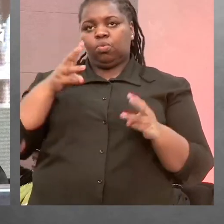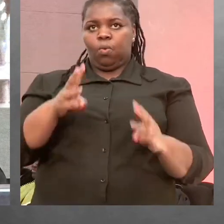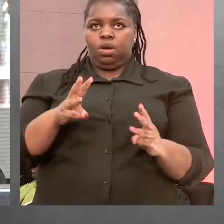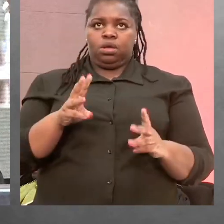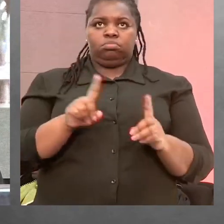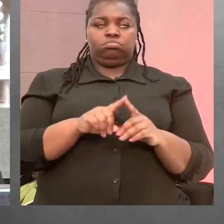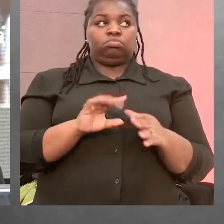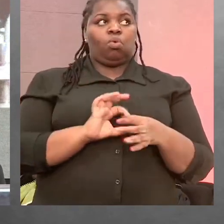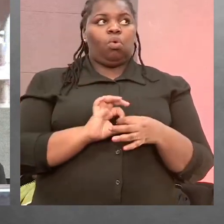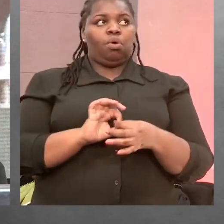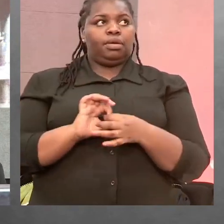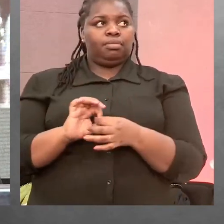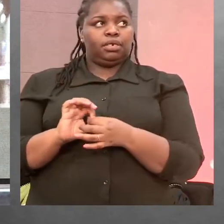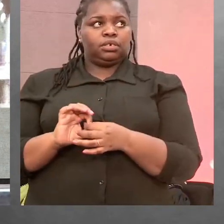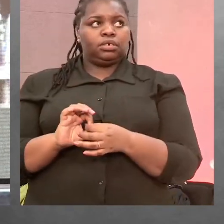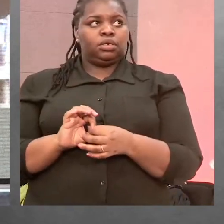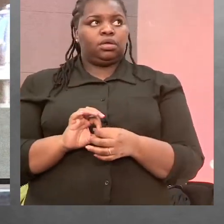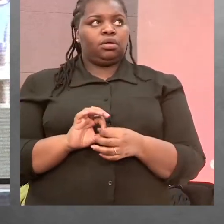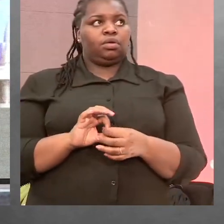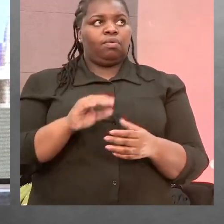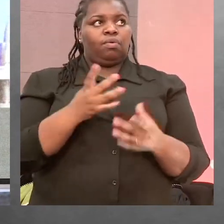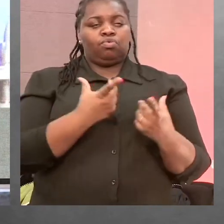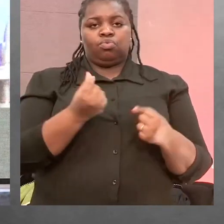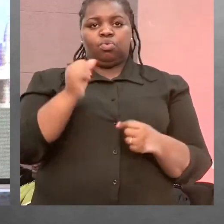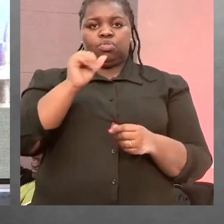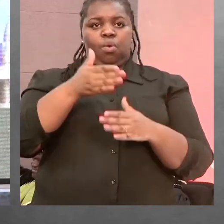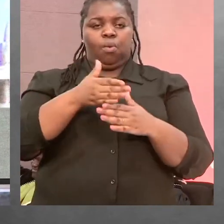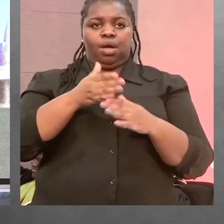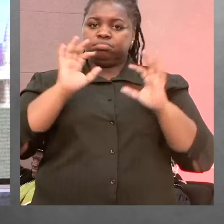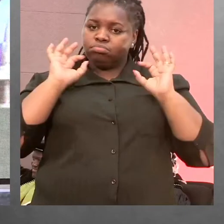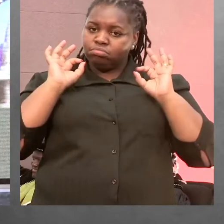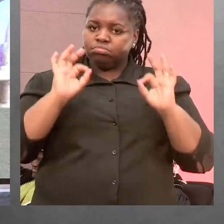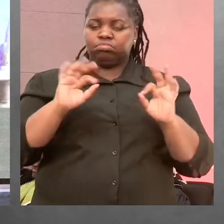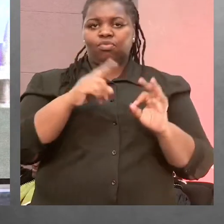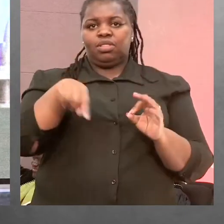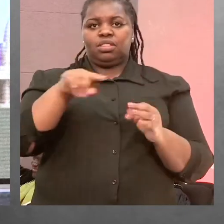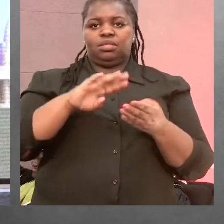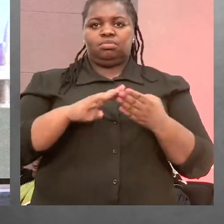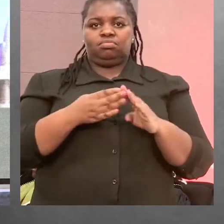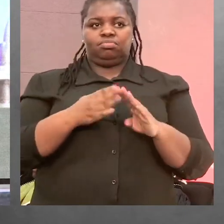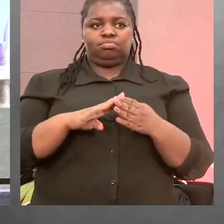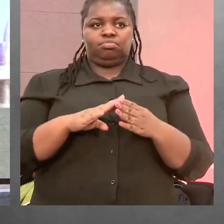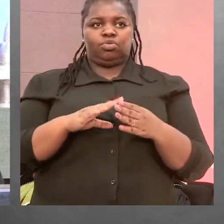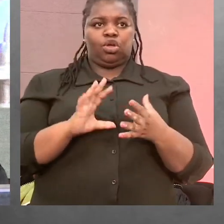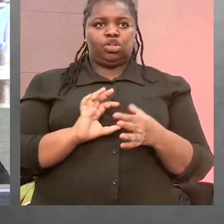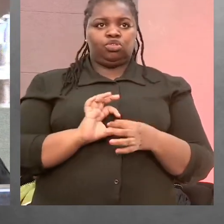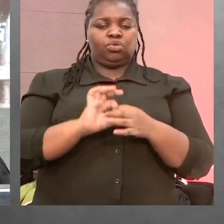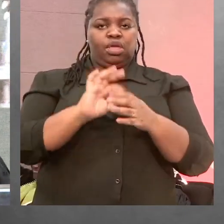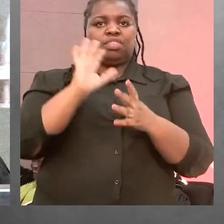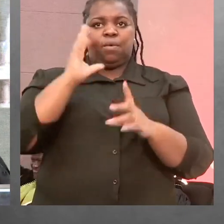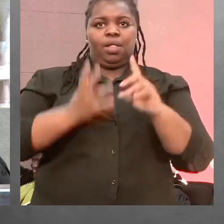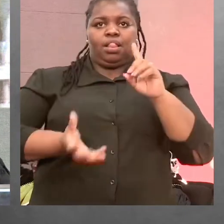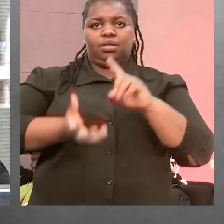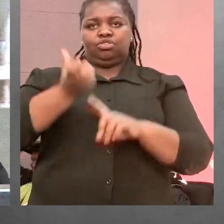transparency, and commitment to the welfare of every member of this university community. Together we shall overcome any obstacles that